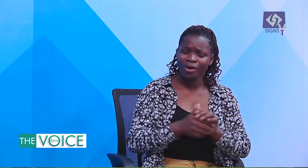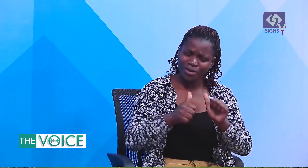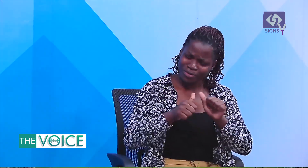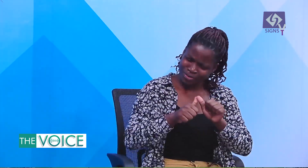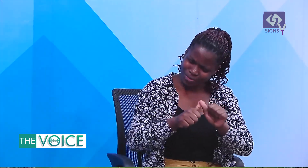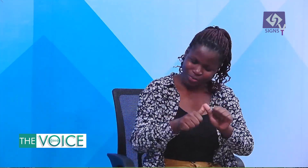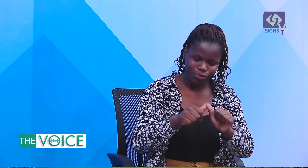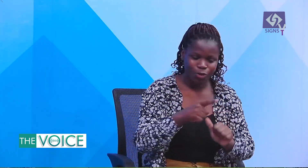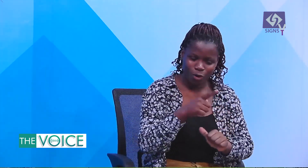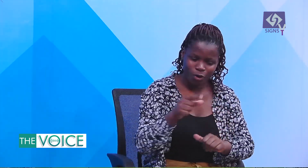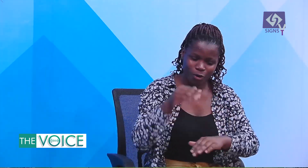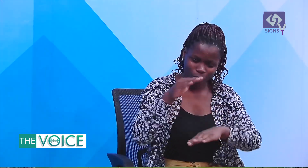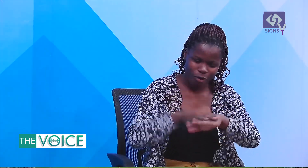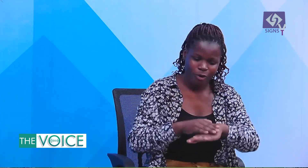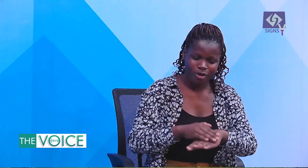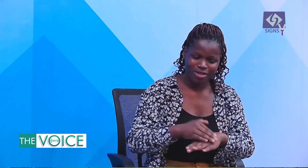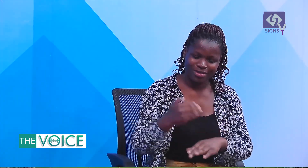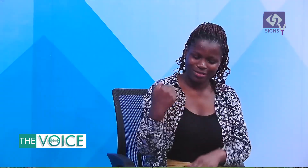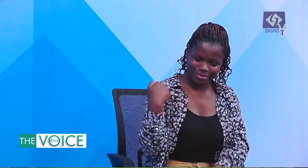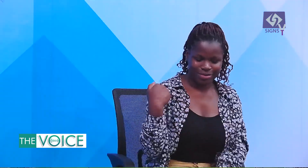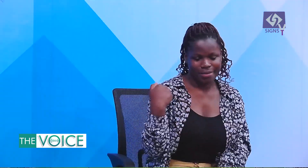going. You have to push for yourself.